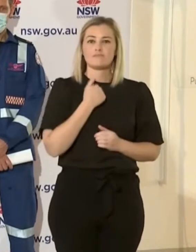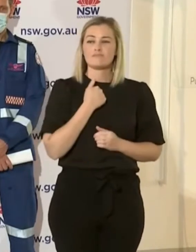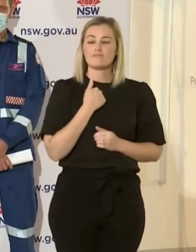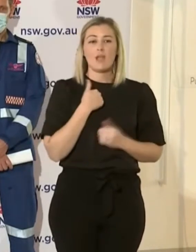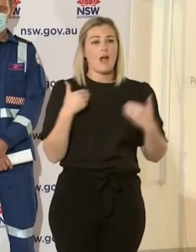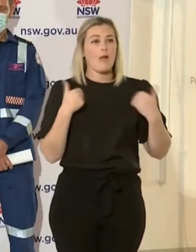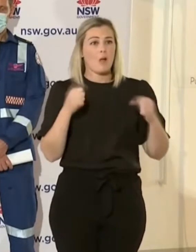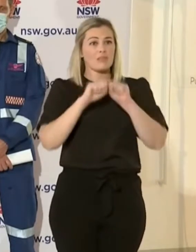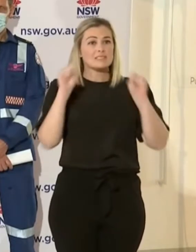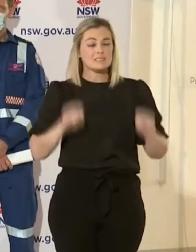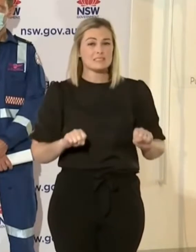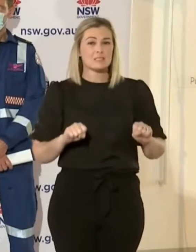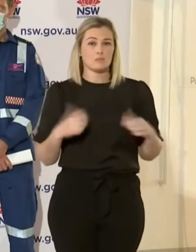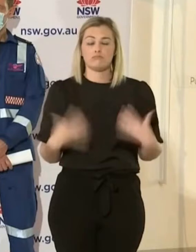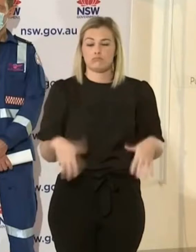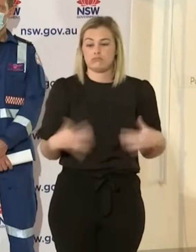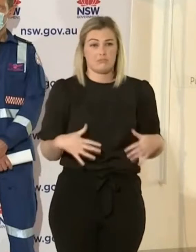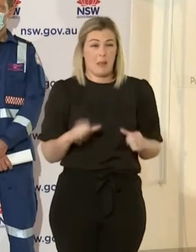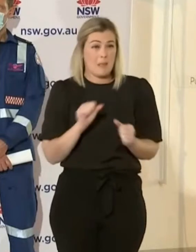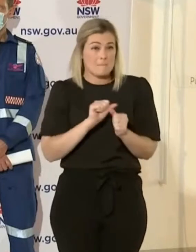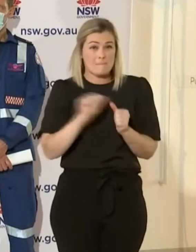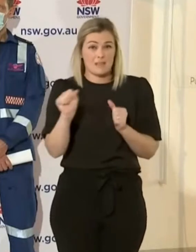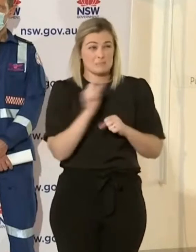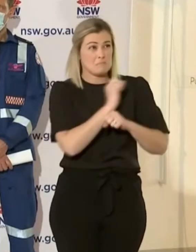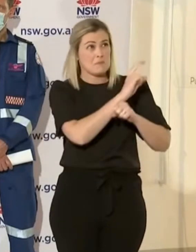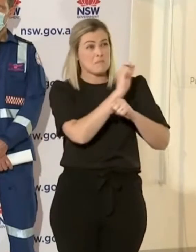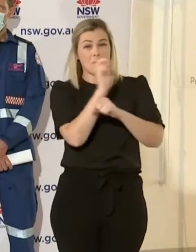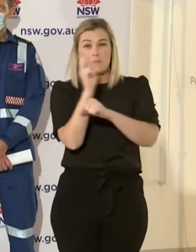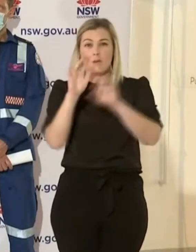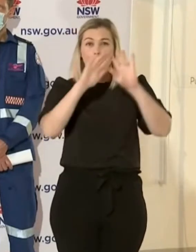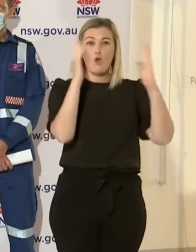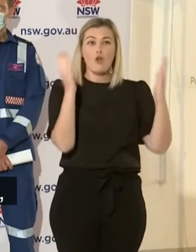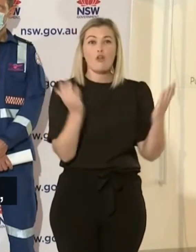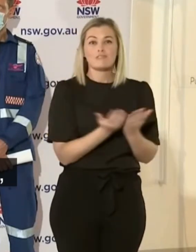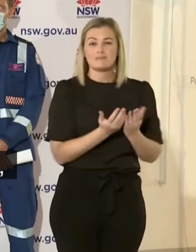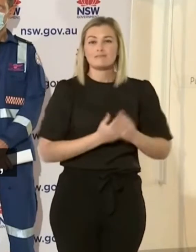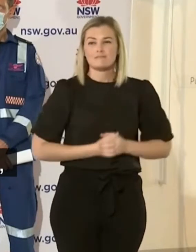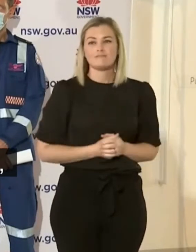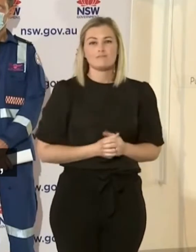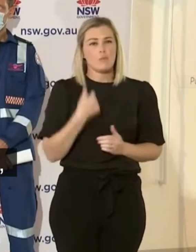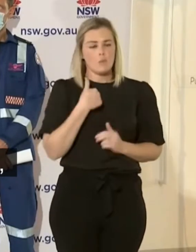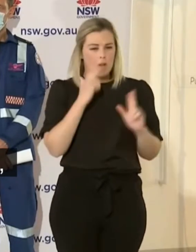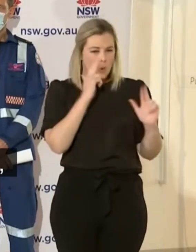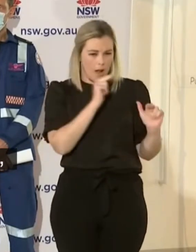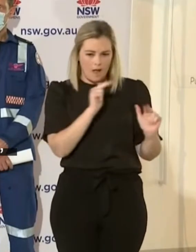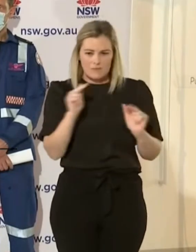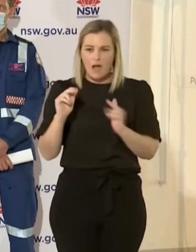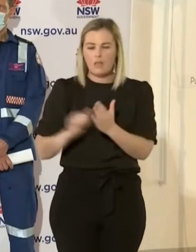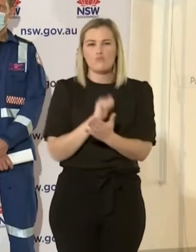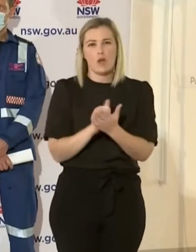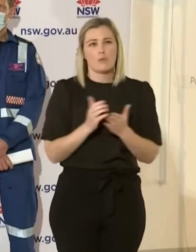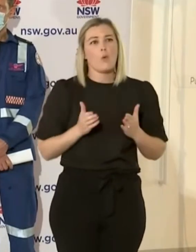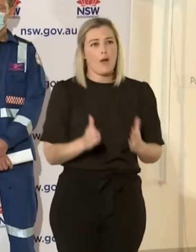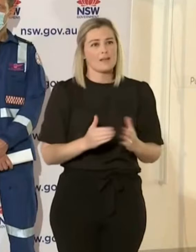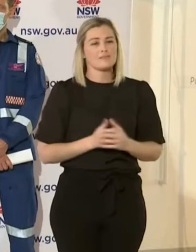by far probably the best in the world. And people are being managed as appropriately as possible, but there will be,